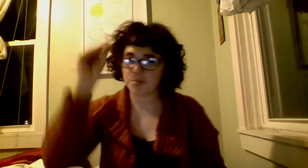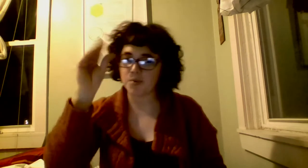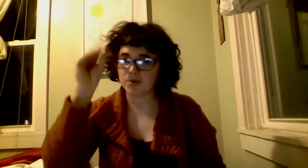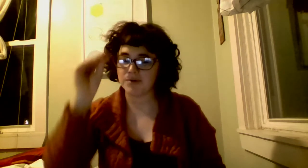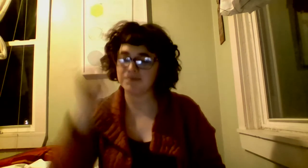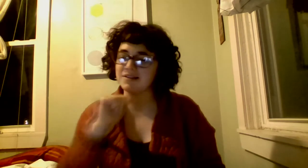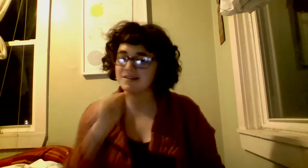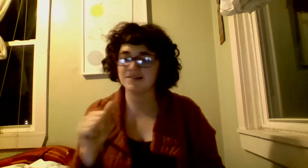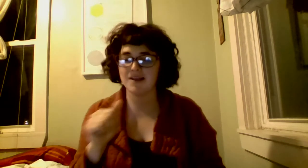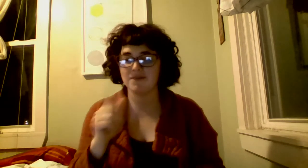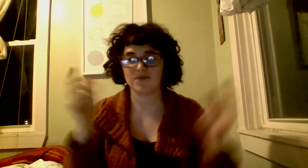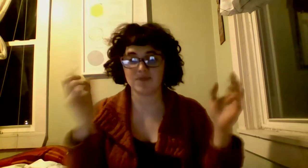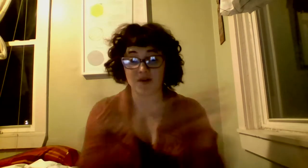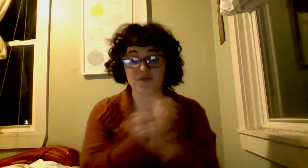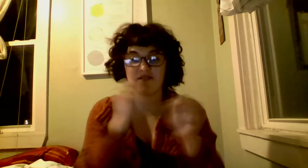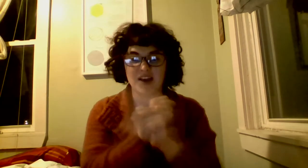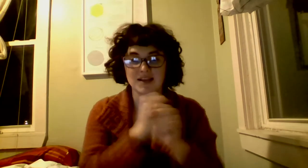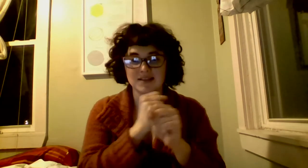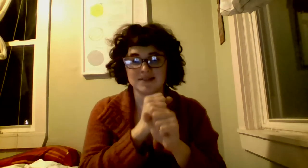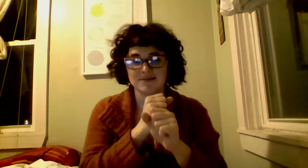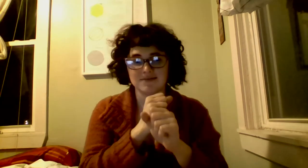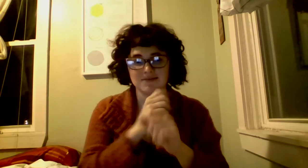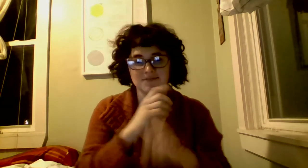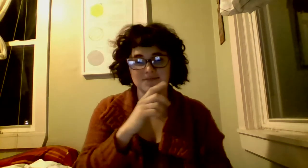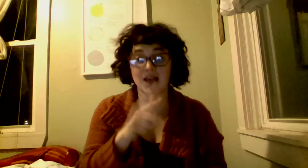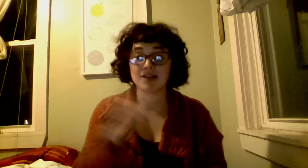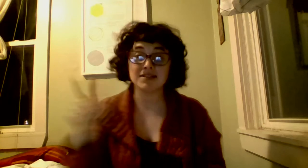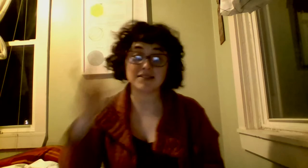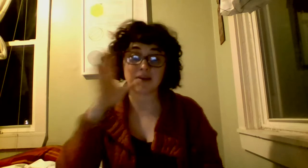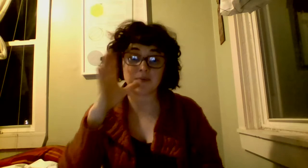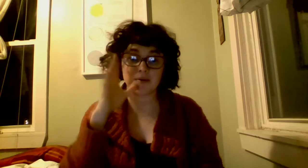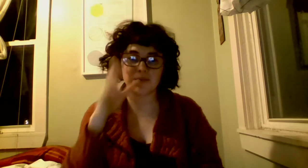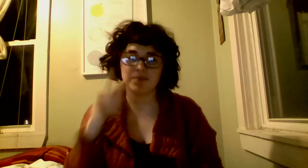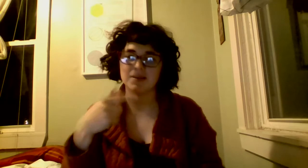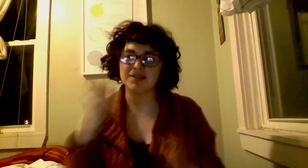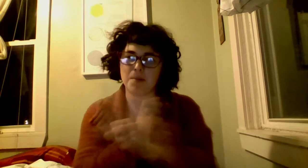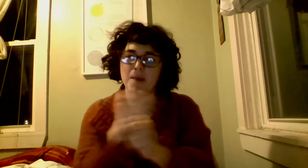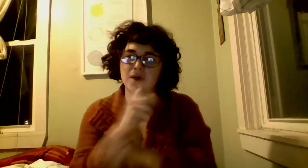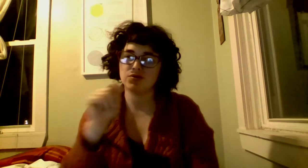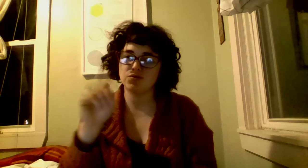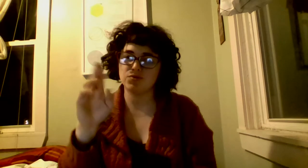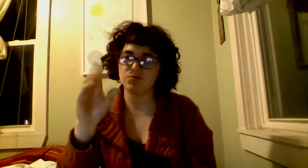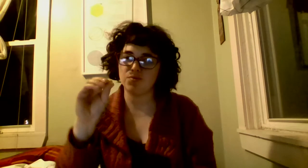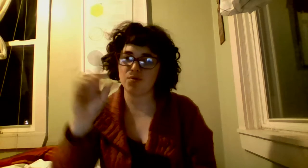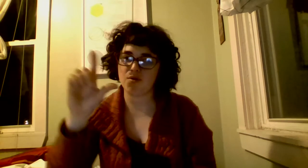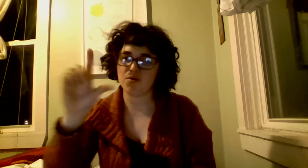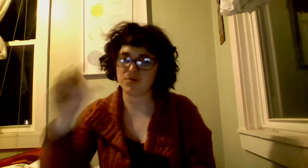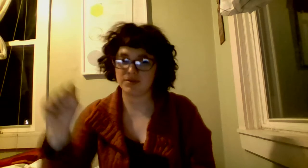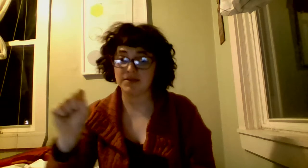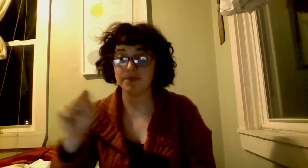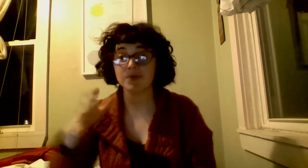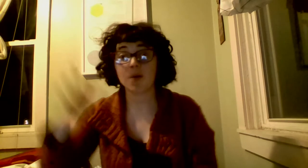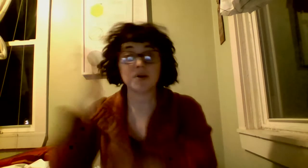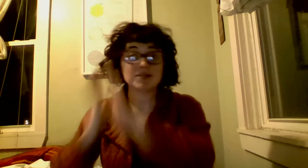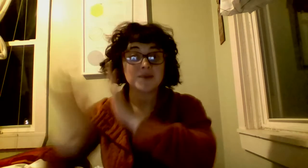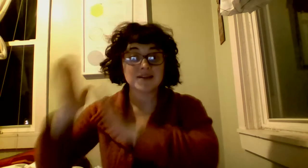trolls, because, you know, this is Norway. So I'm going to end with that story. Once upon a time, a long, long time ago, in a